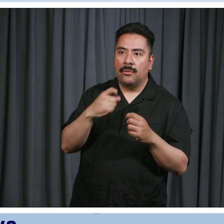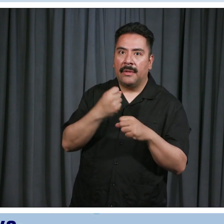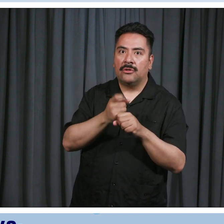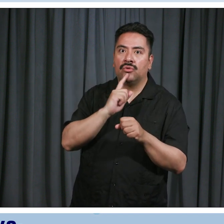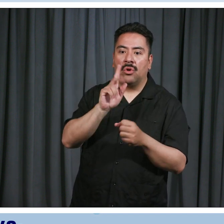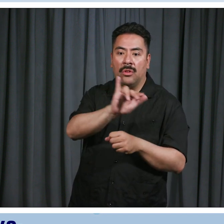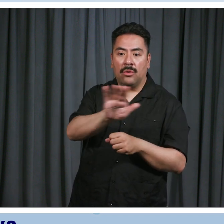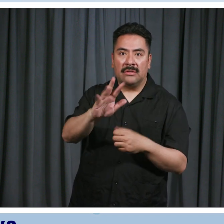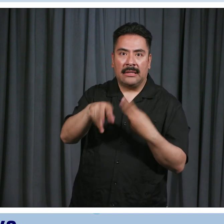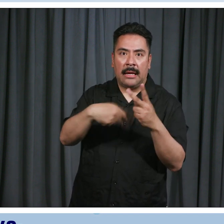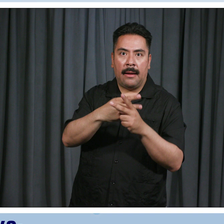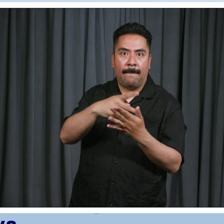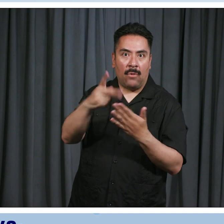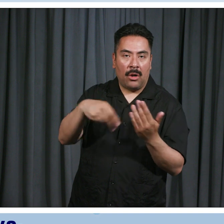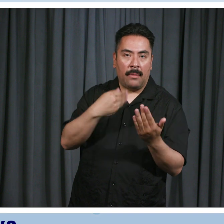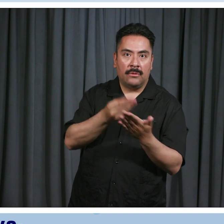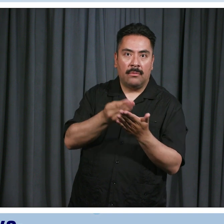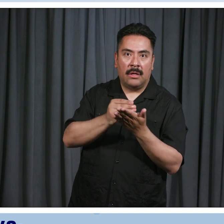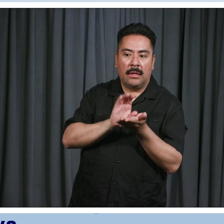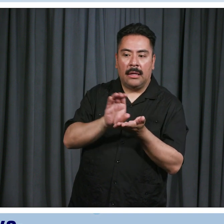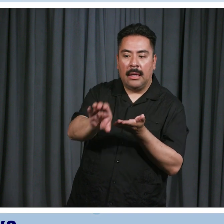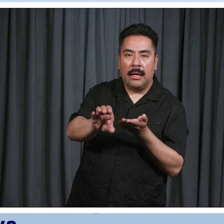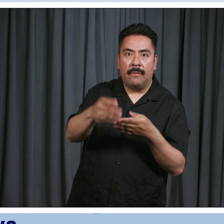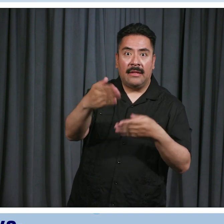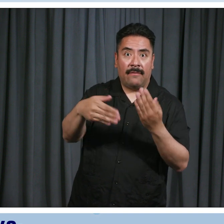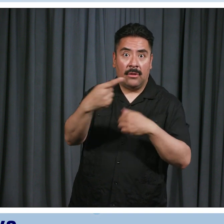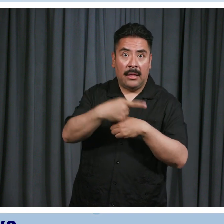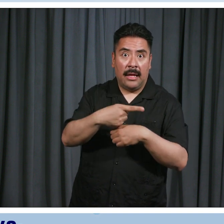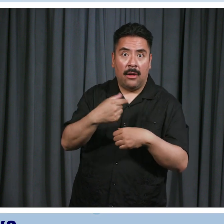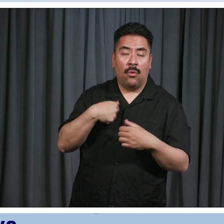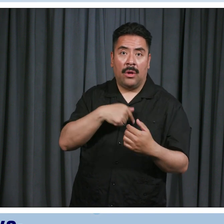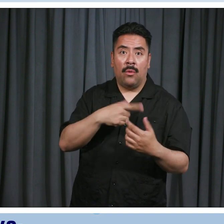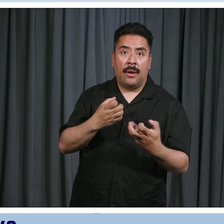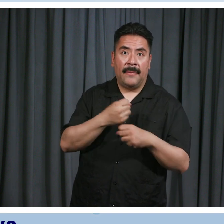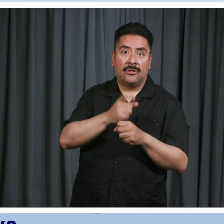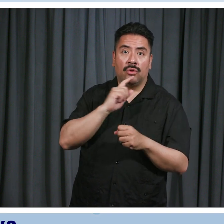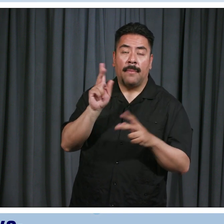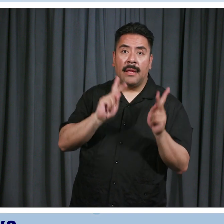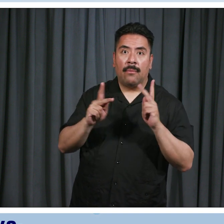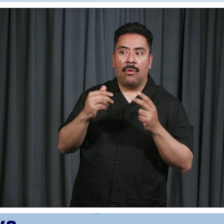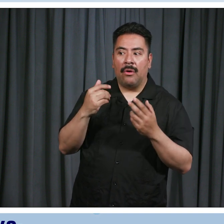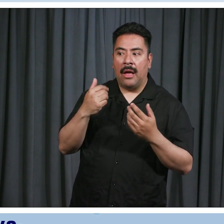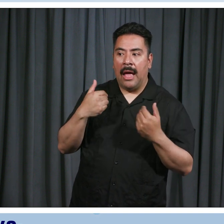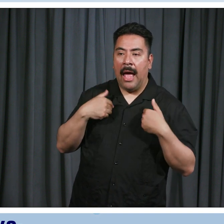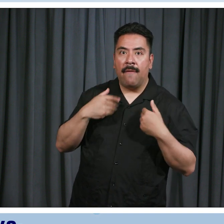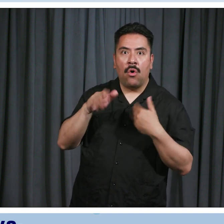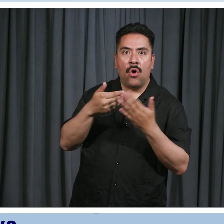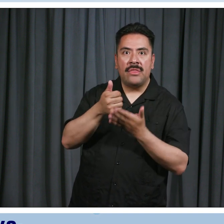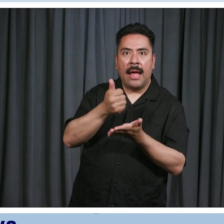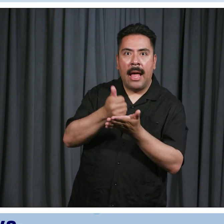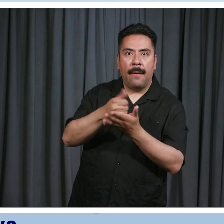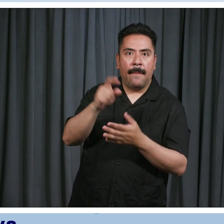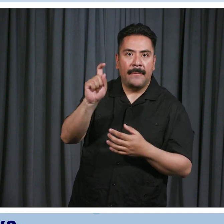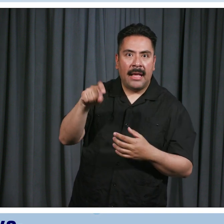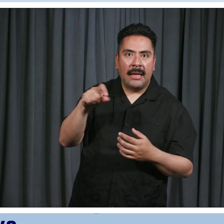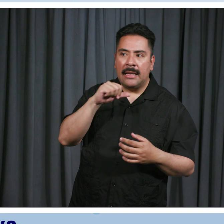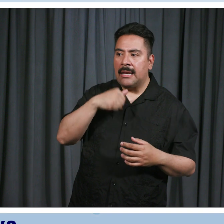are well funded. Because at the end of the day, we want to make sure that people get the help they need so they don't